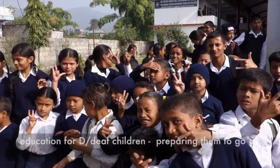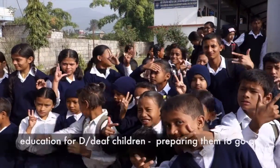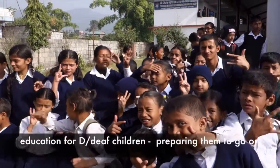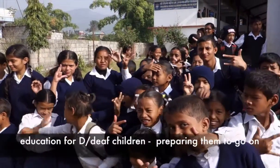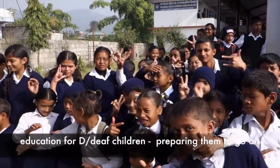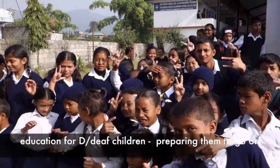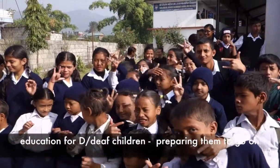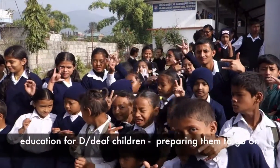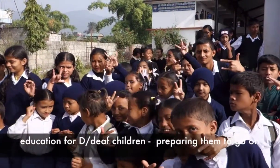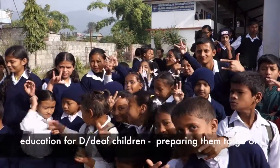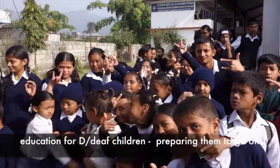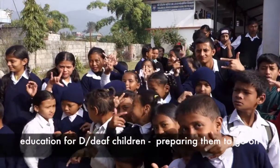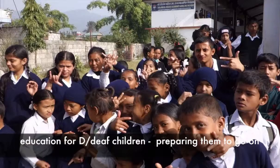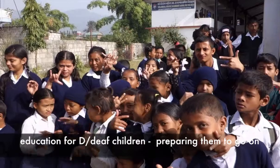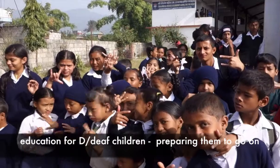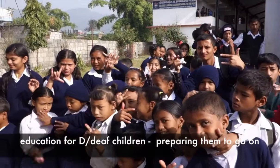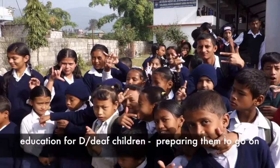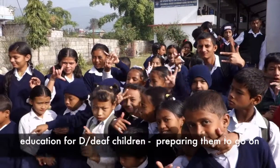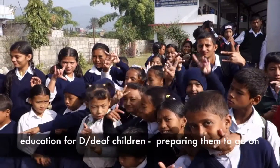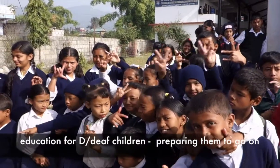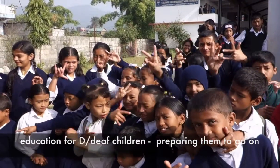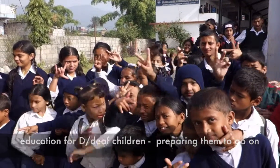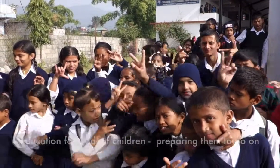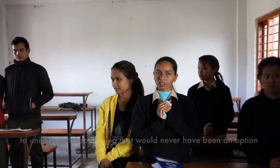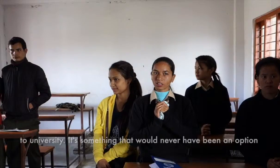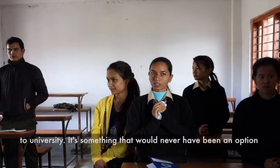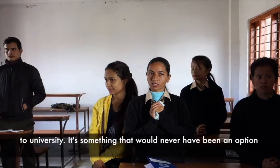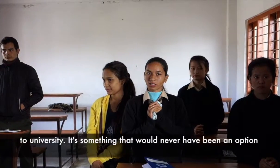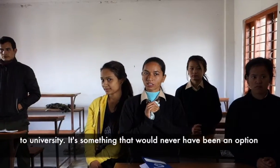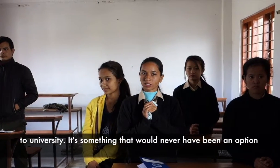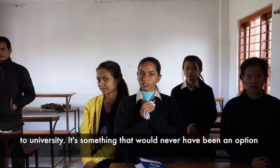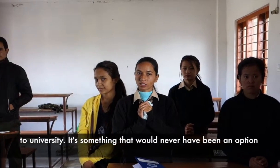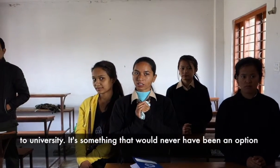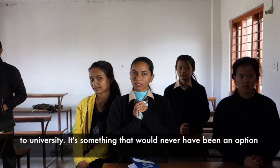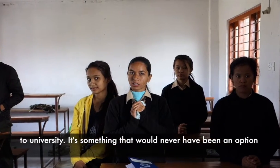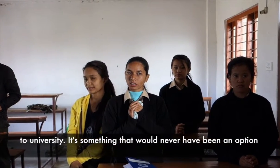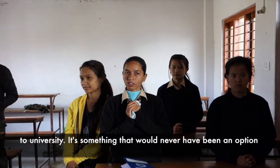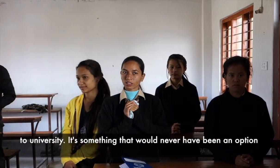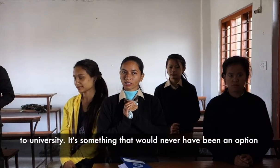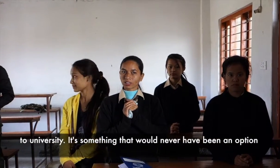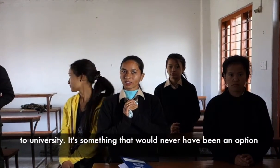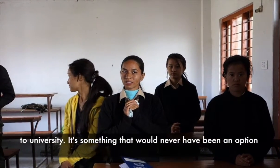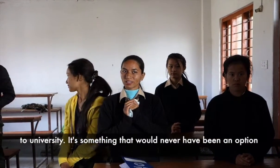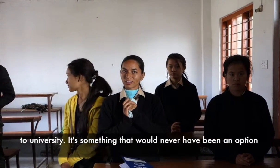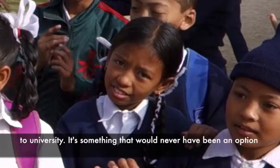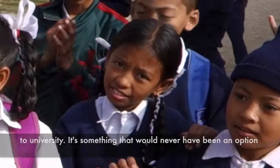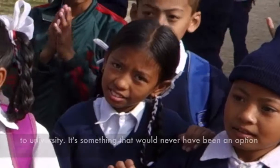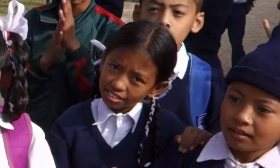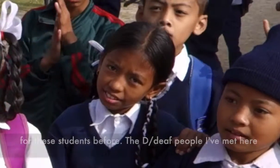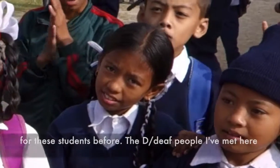children, preparing them to go on to university. It's something that would never have been an option for these students before. The Deaf people